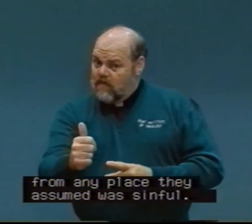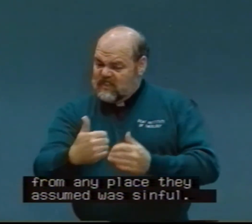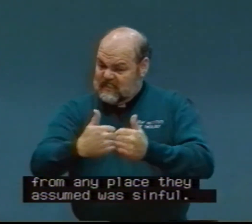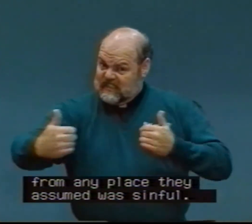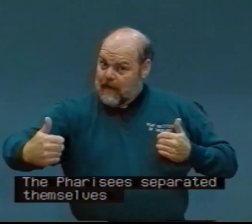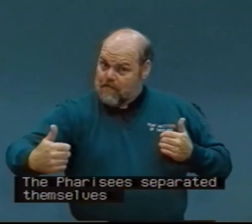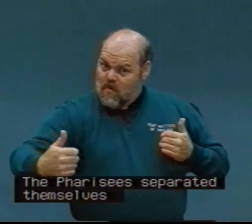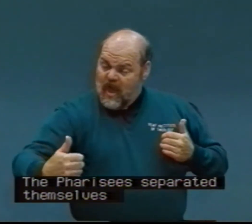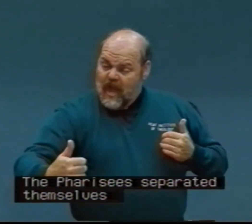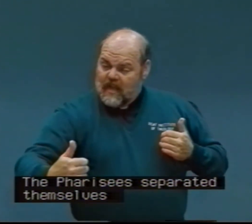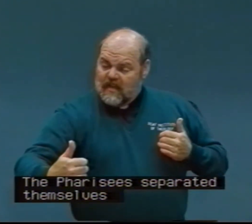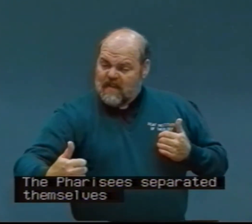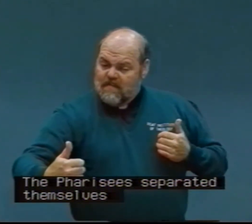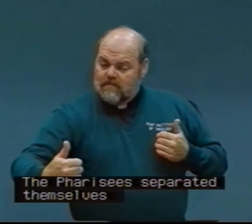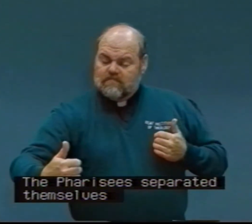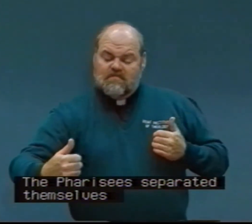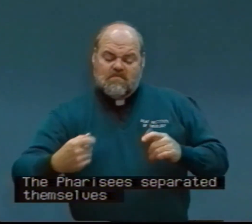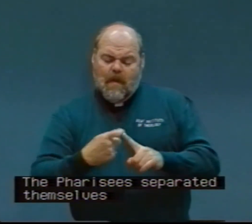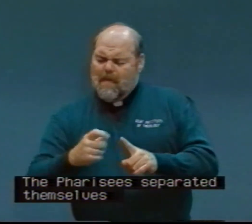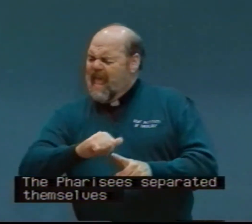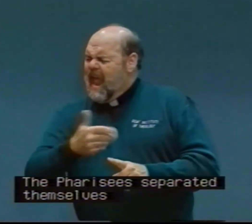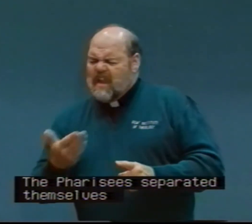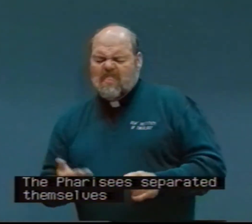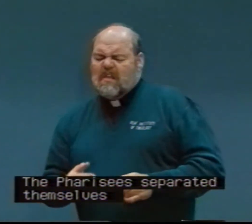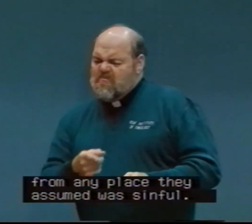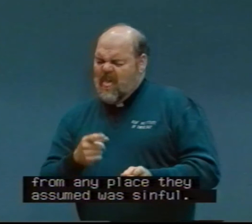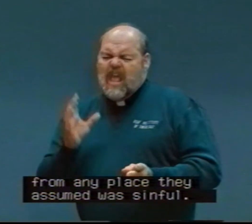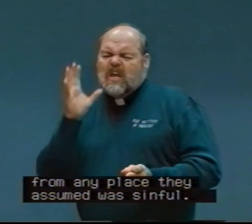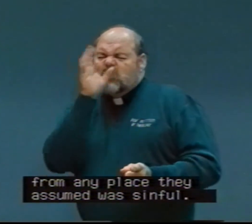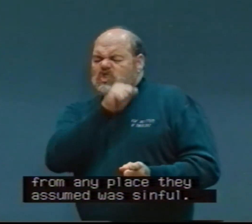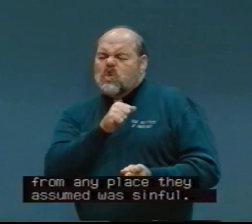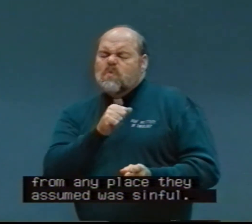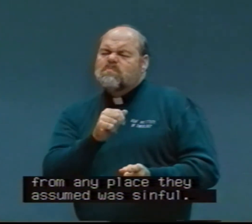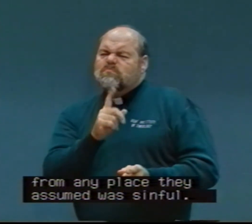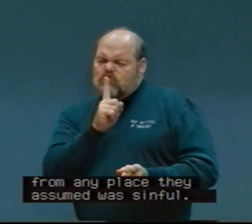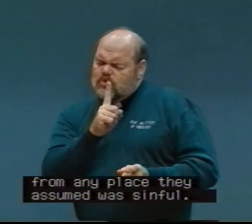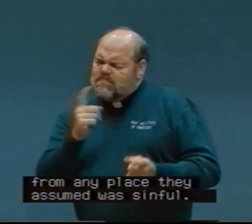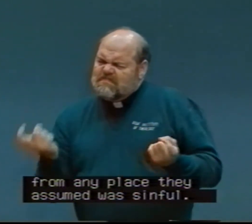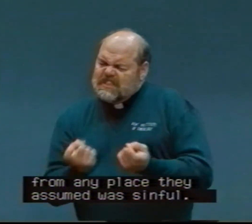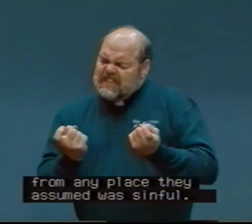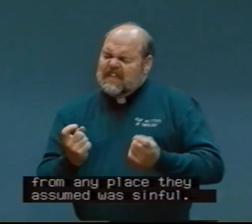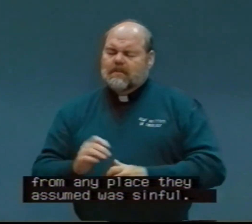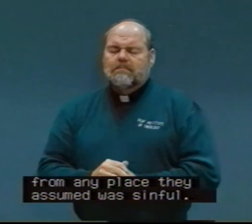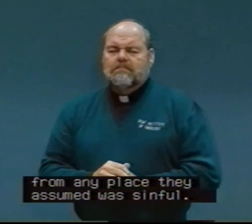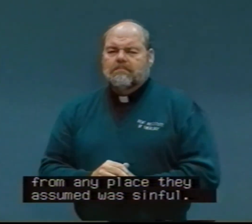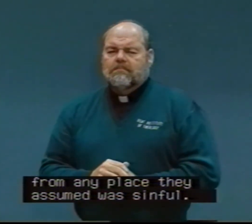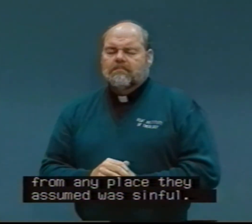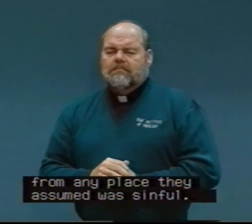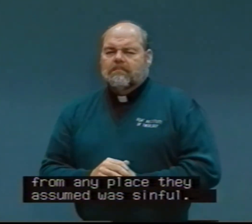The Pharisees separated themselves from any place they assumed was